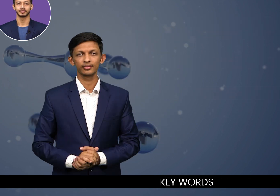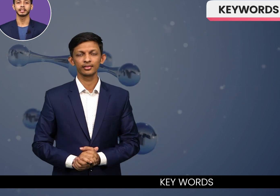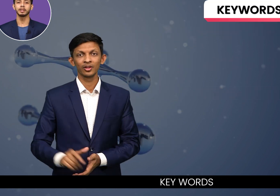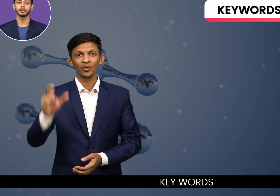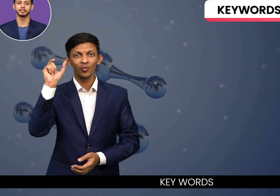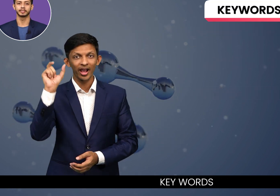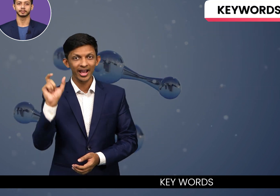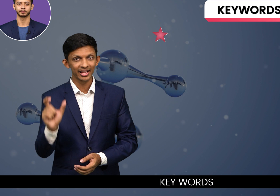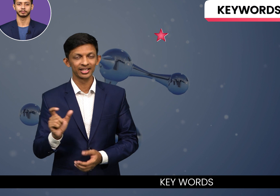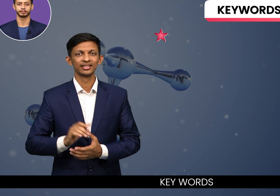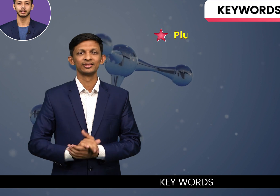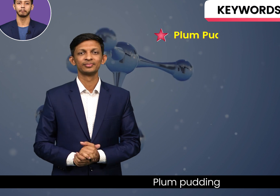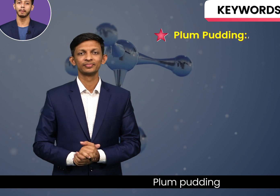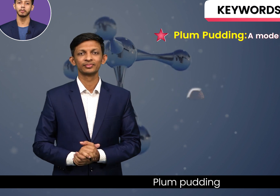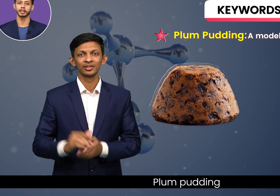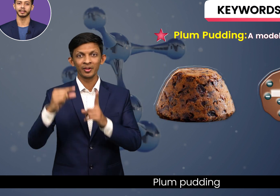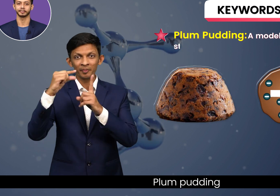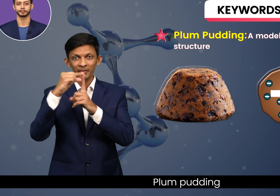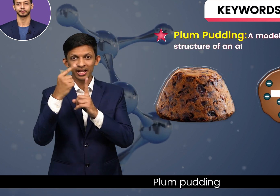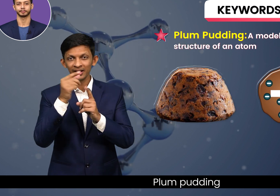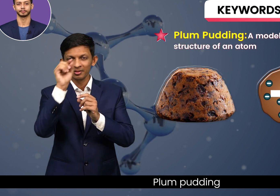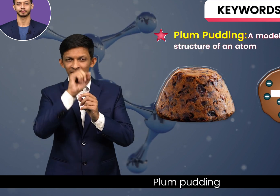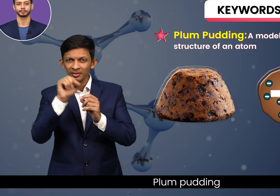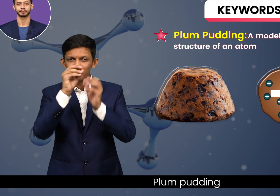Keywords, Plum pudding,